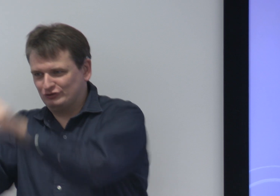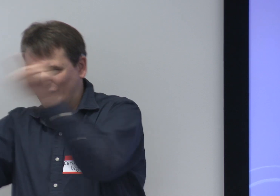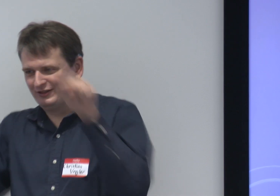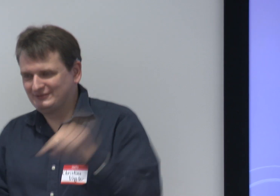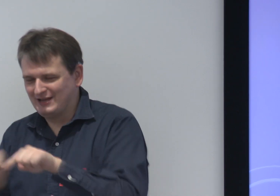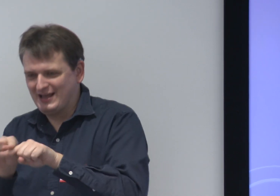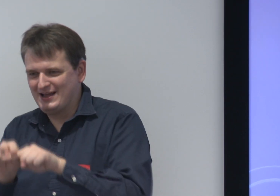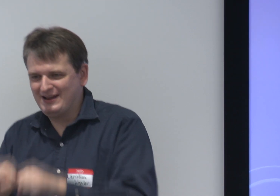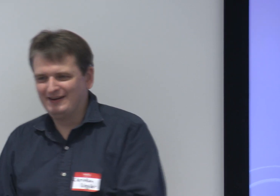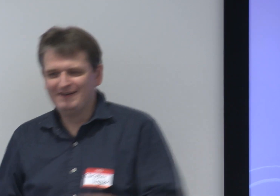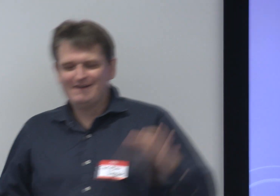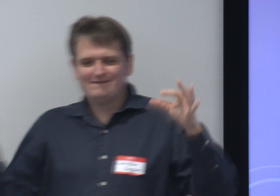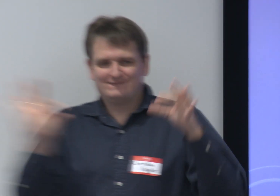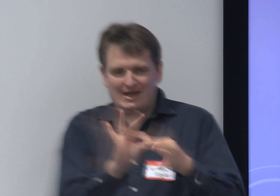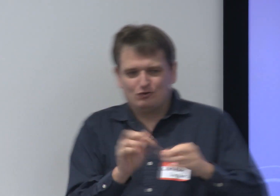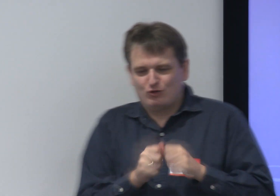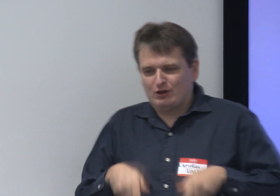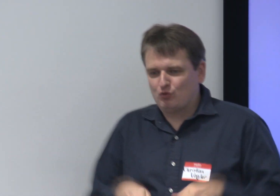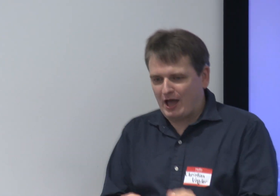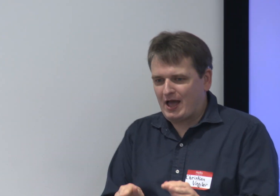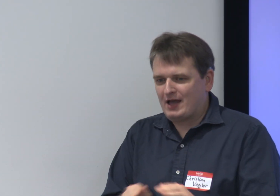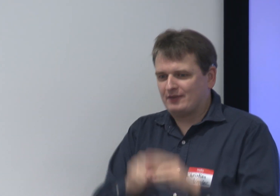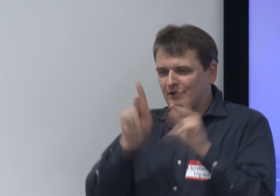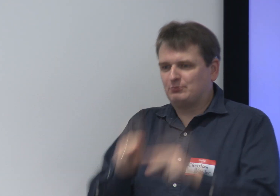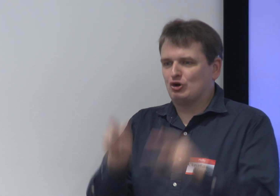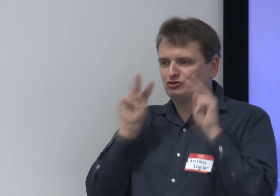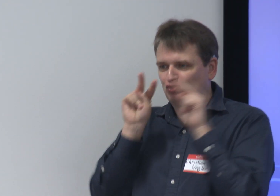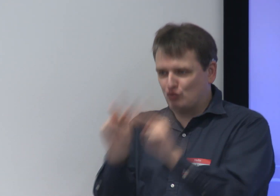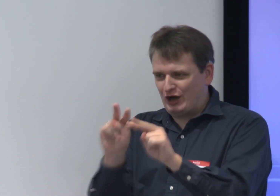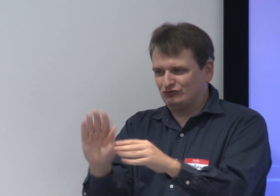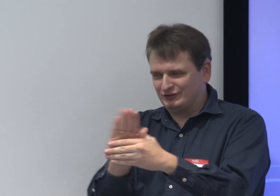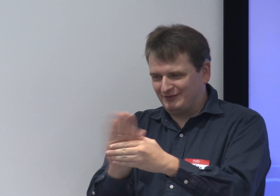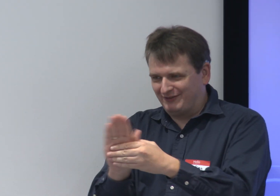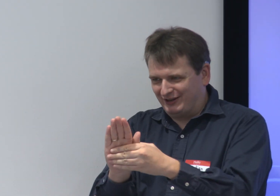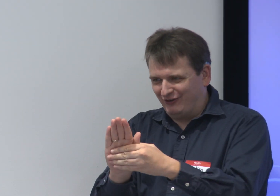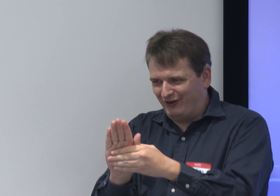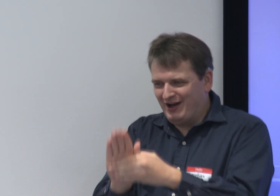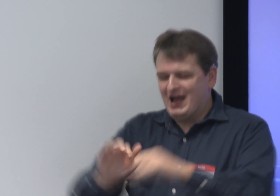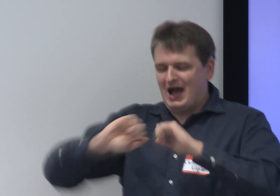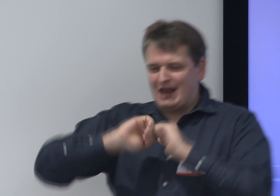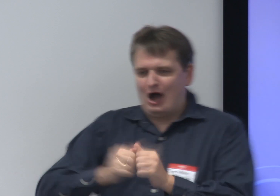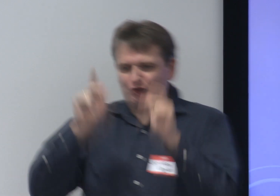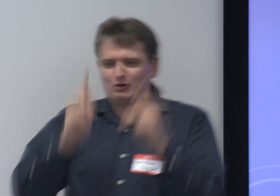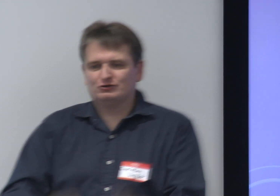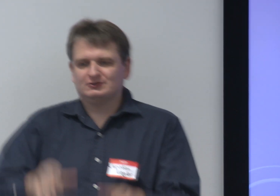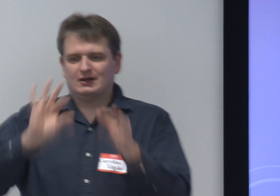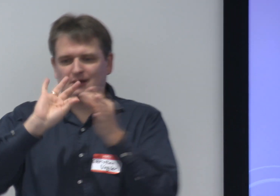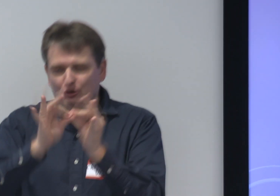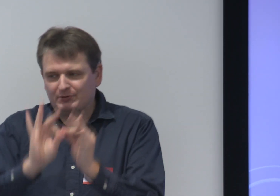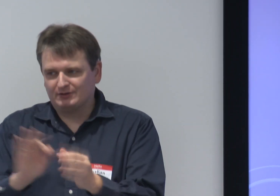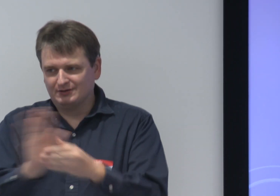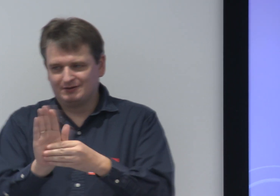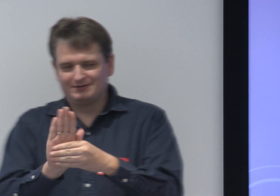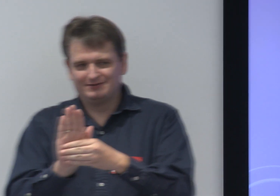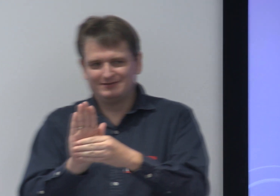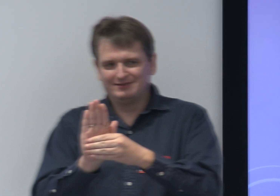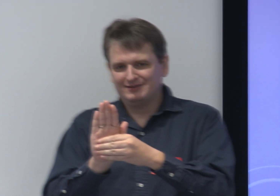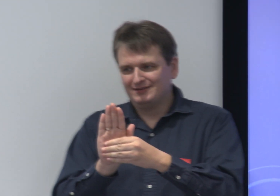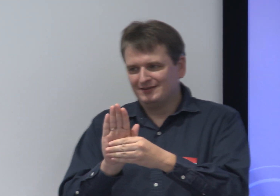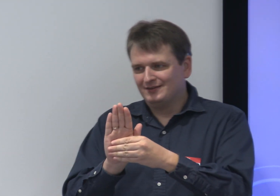think how the words appear on the screen and the emotions that are emitted to a person who's watching the video